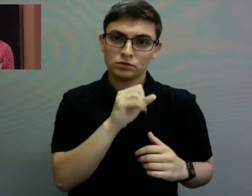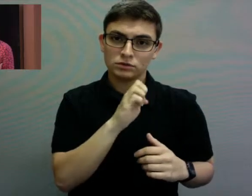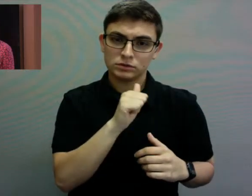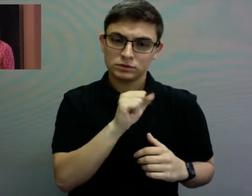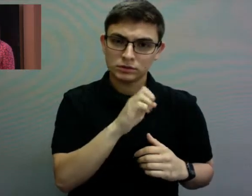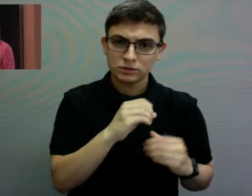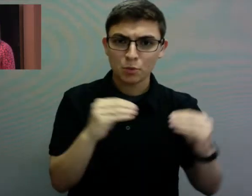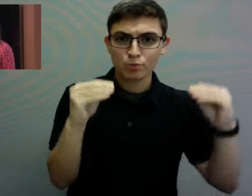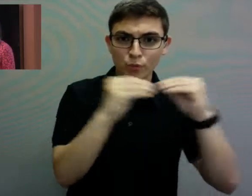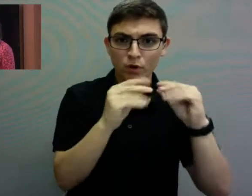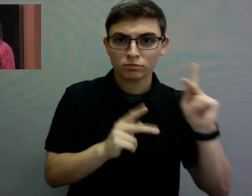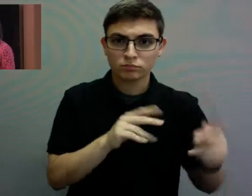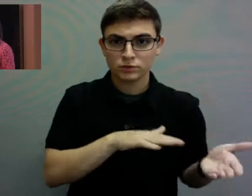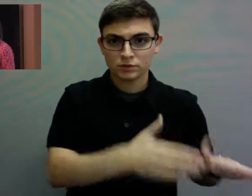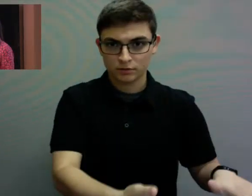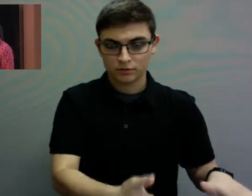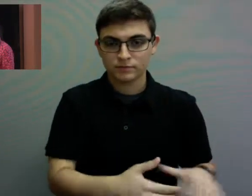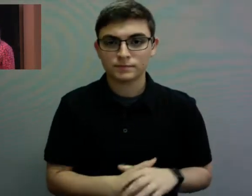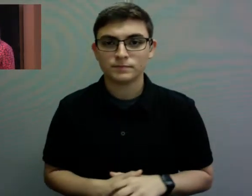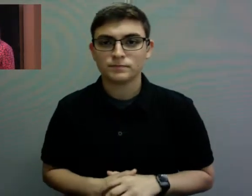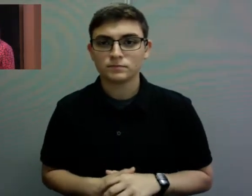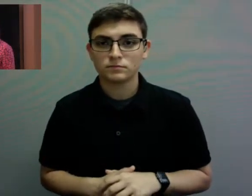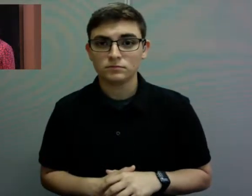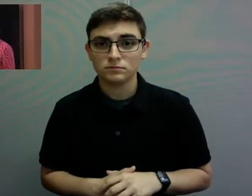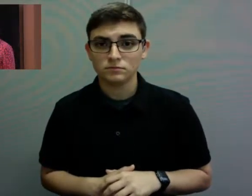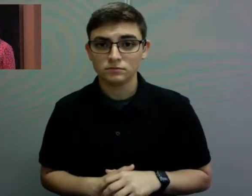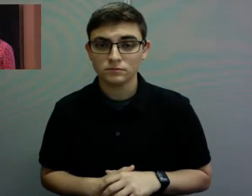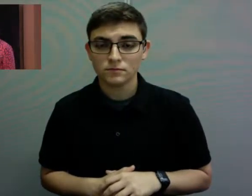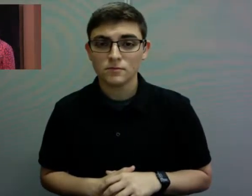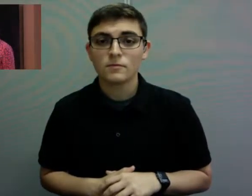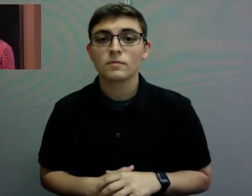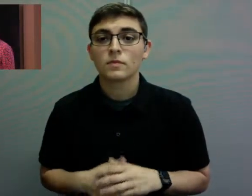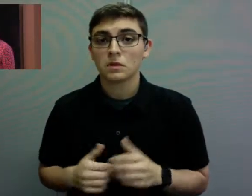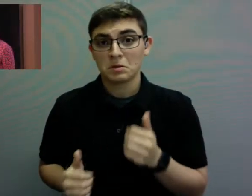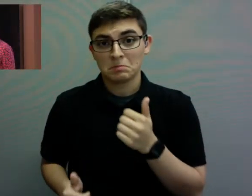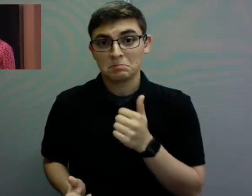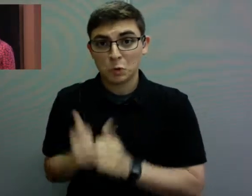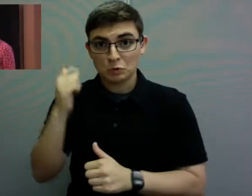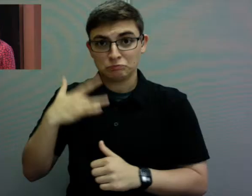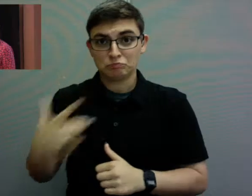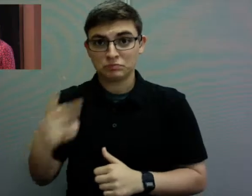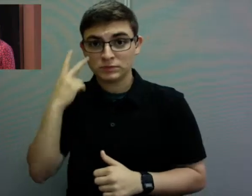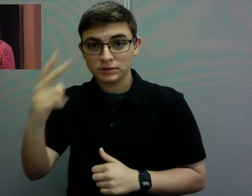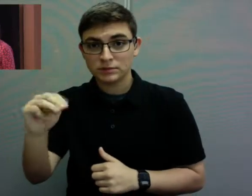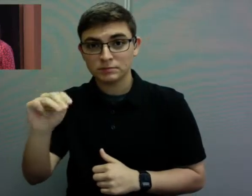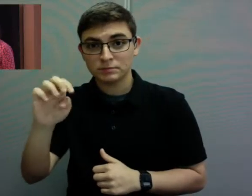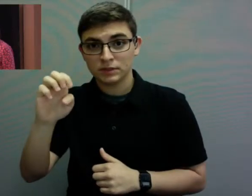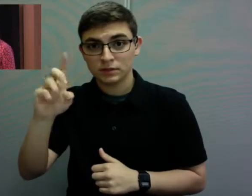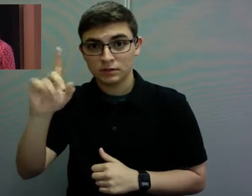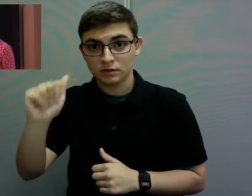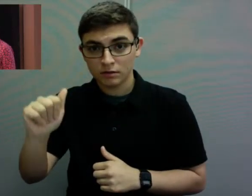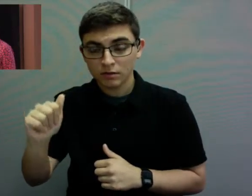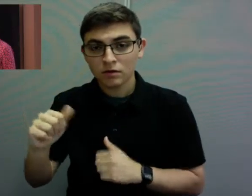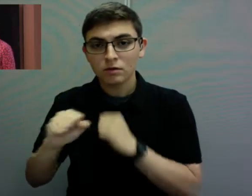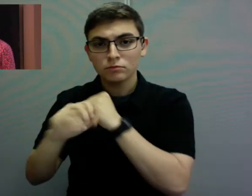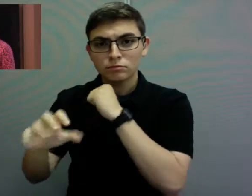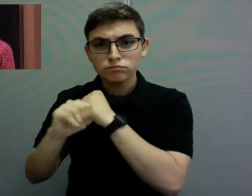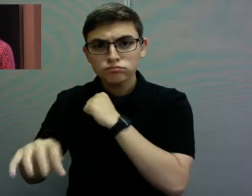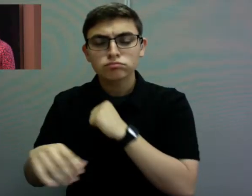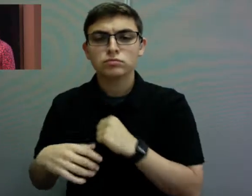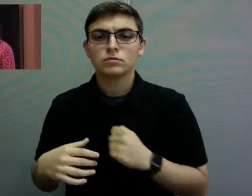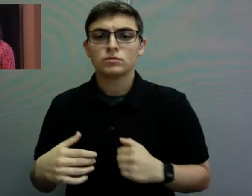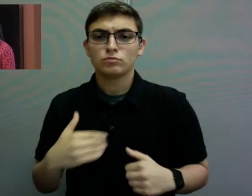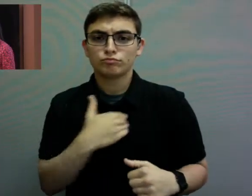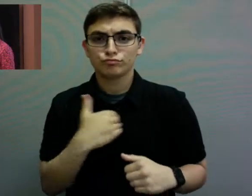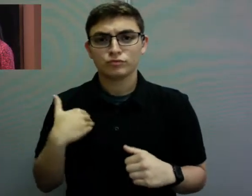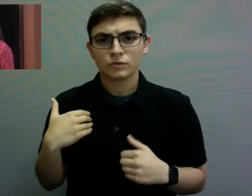is great. But statistically, actually, heart disease is the #1 thing that women really need to